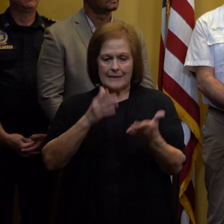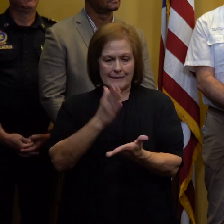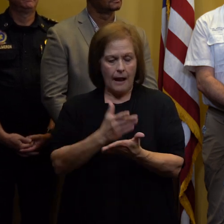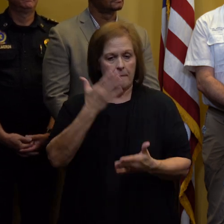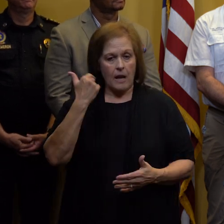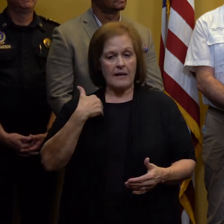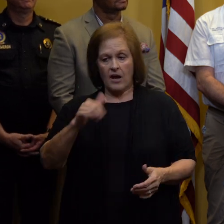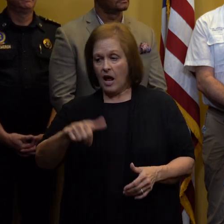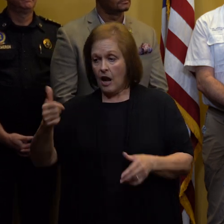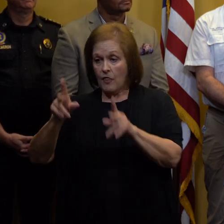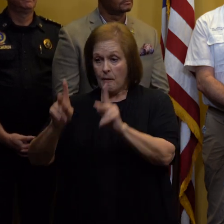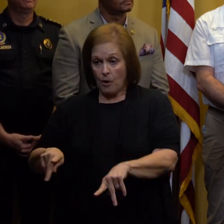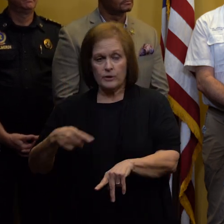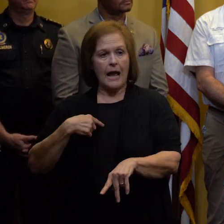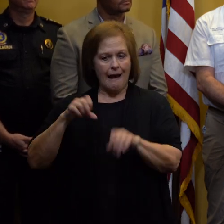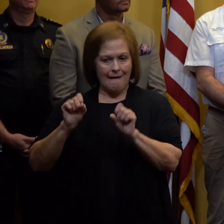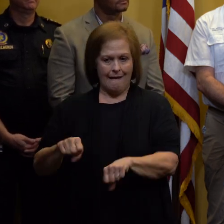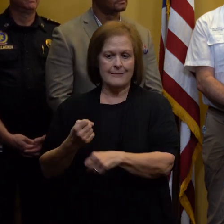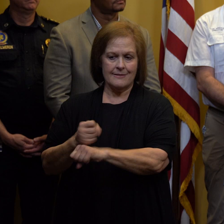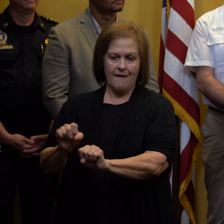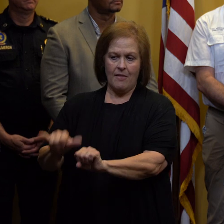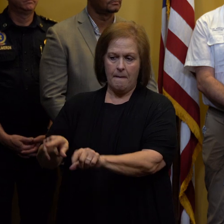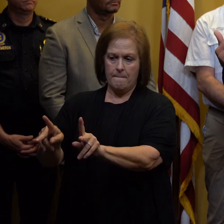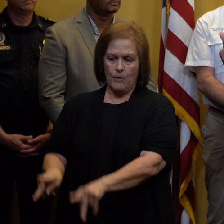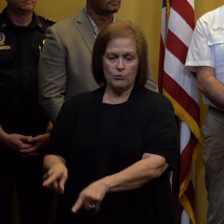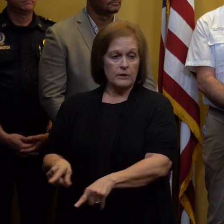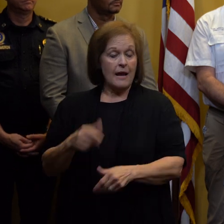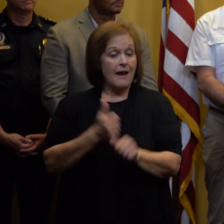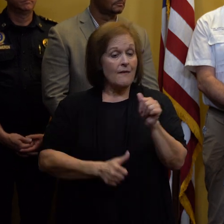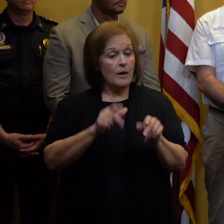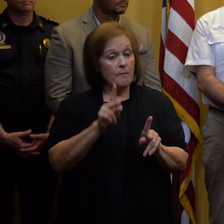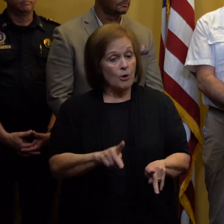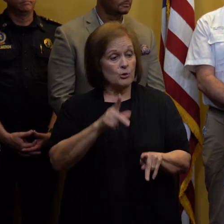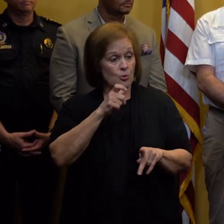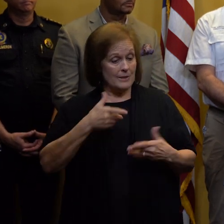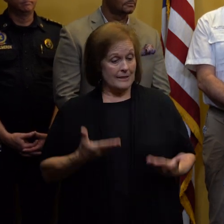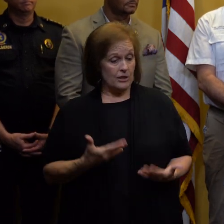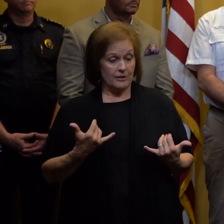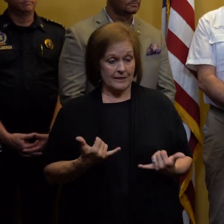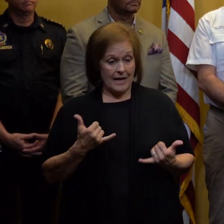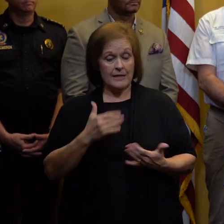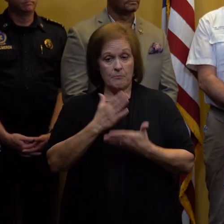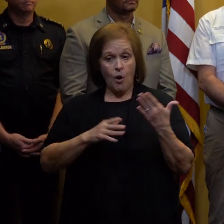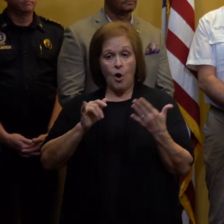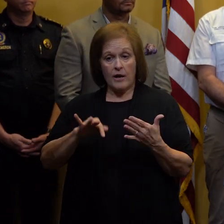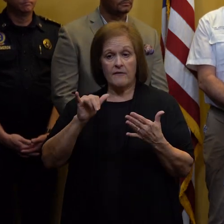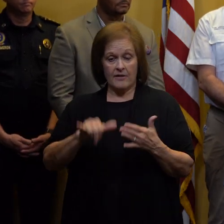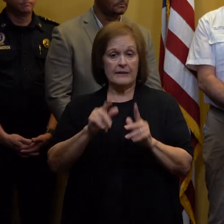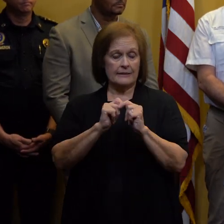another individual whose life I could save. And every person who stands behind me today is a part of that